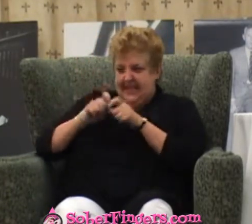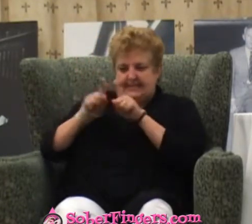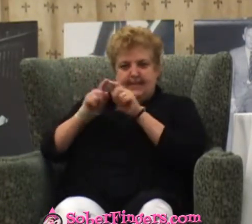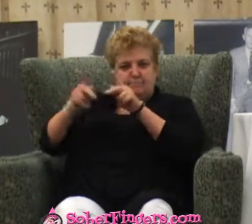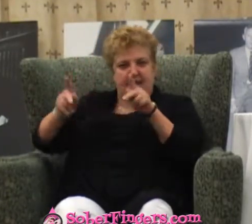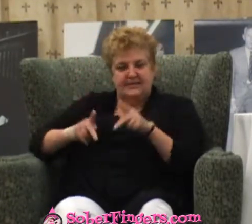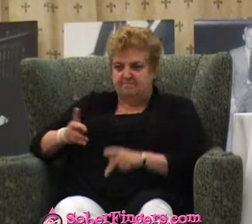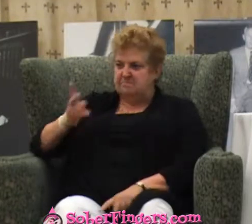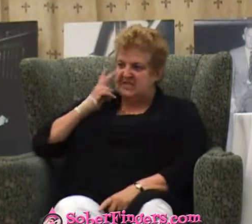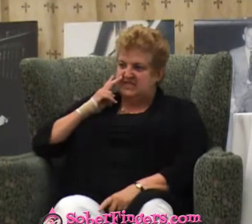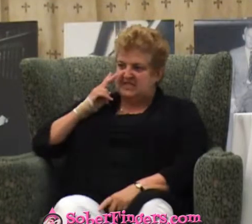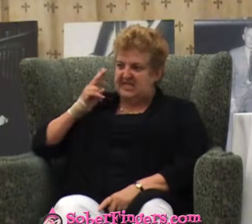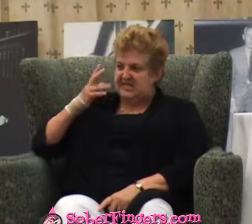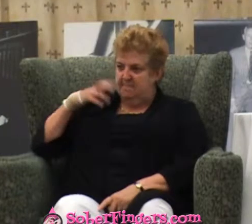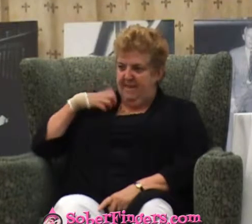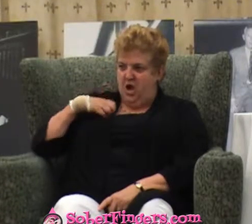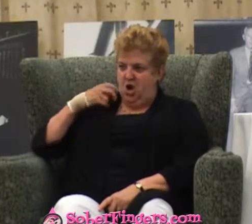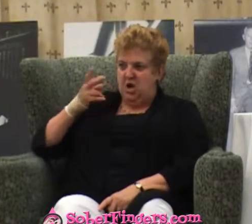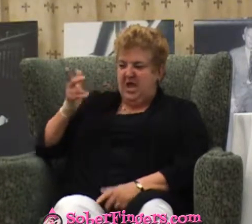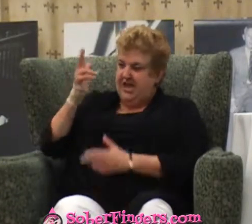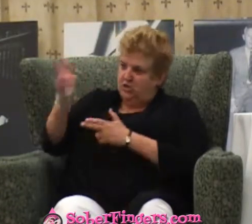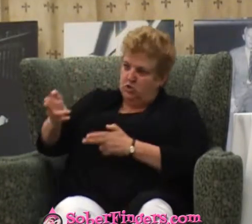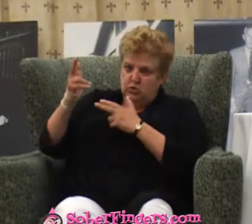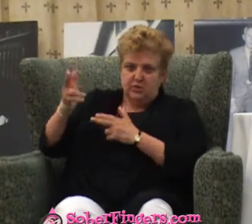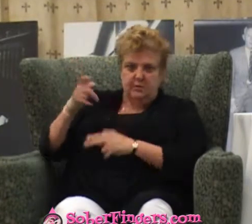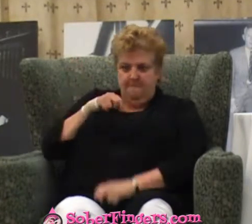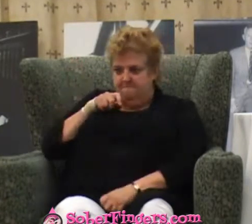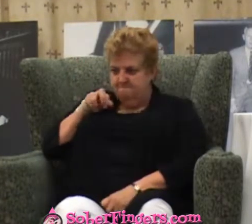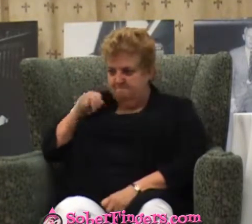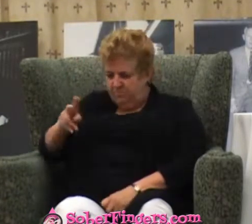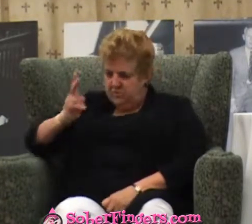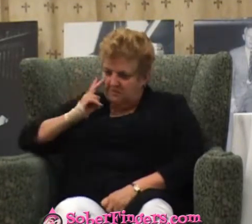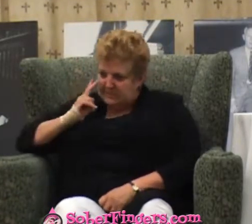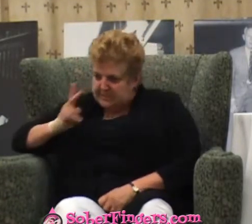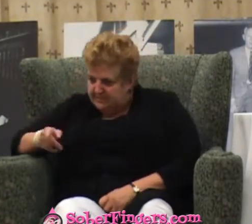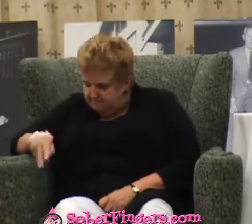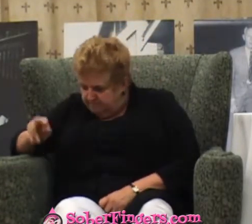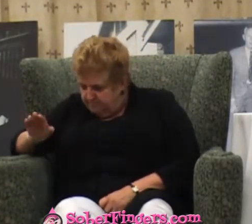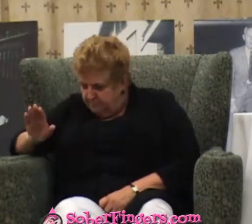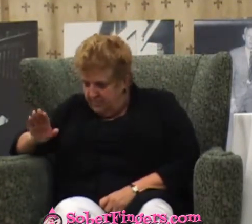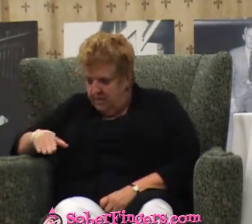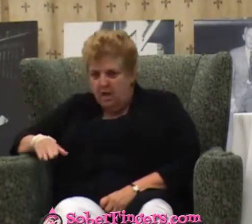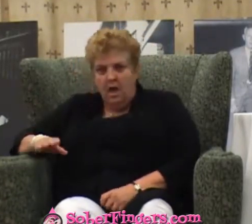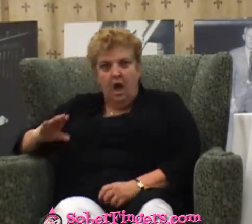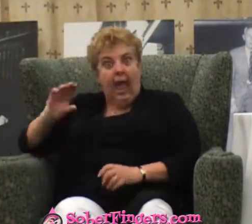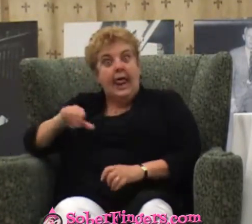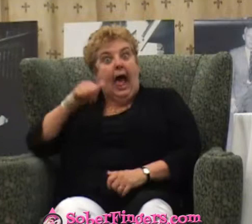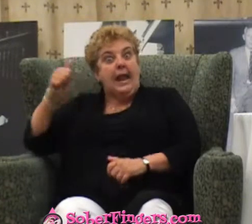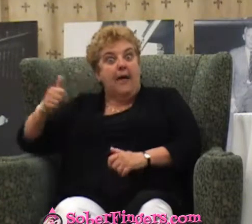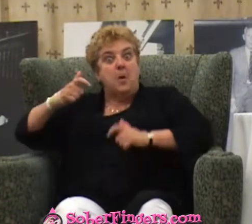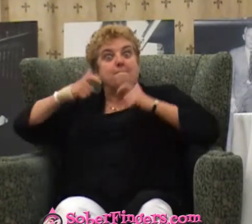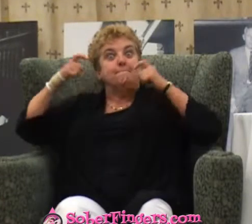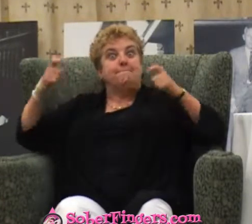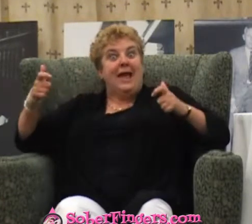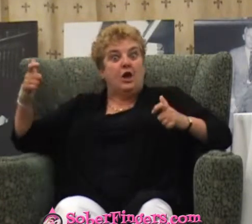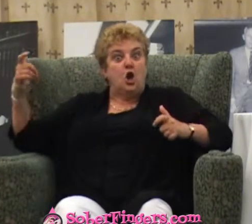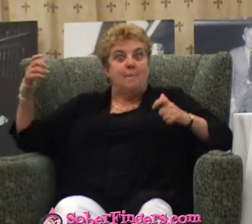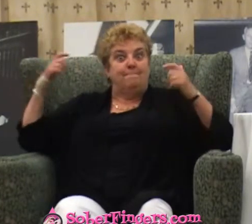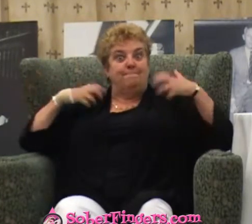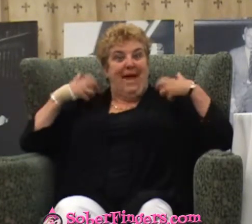his shot. Goes over to check out his kill. Tap on his shoulder. Bigger polar bear looking down at him. The bear says, hey, you